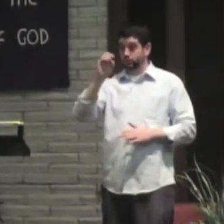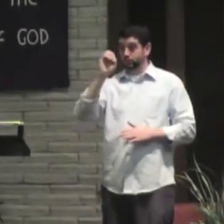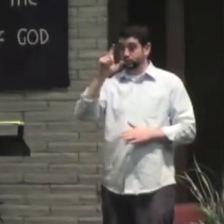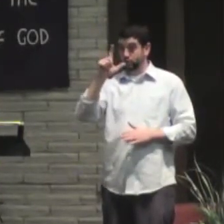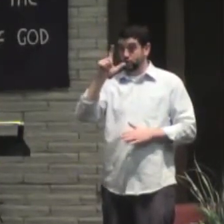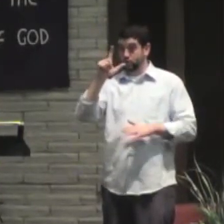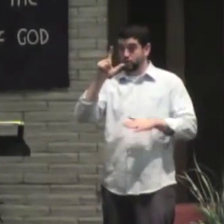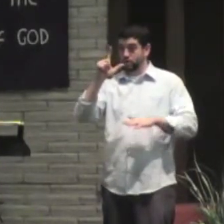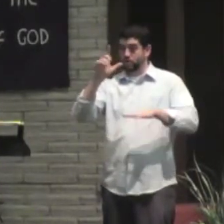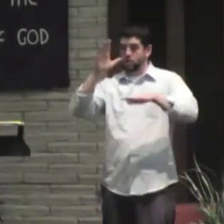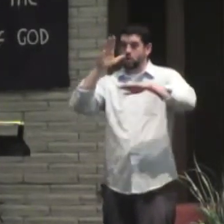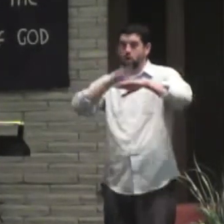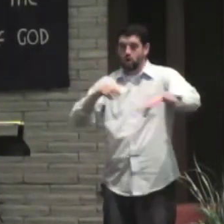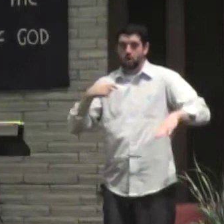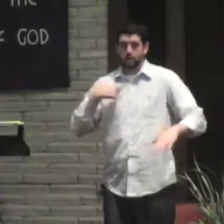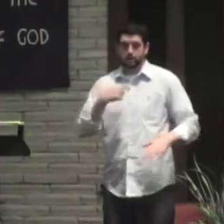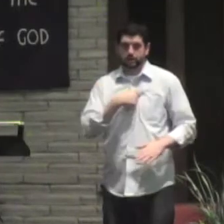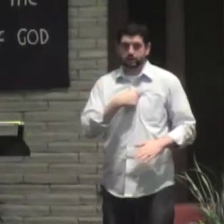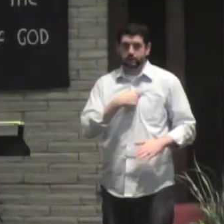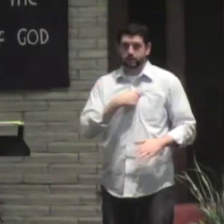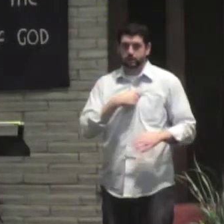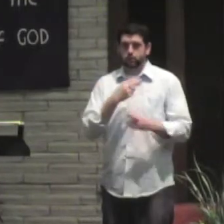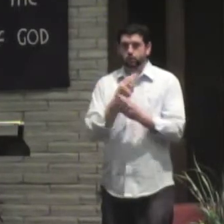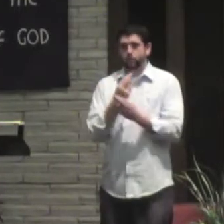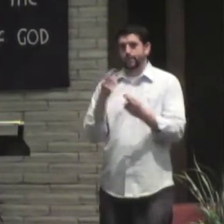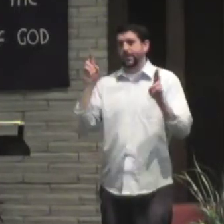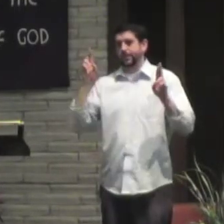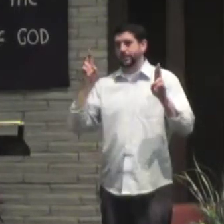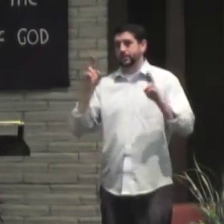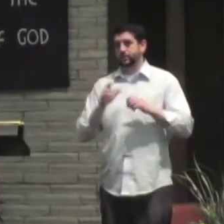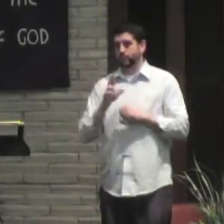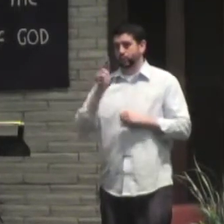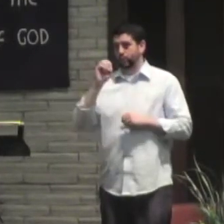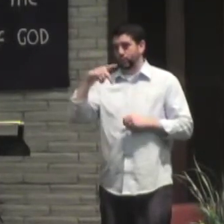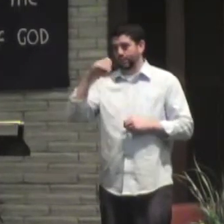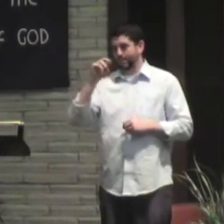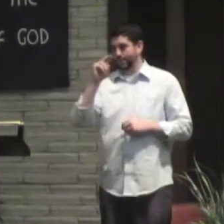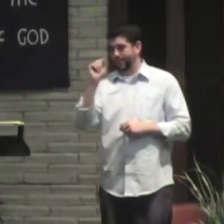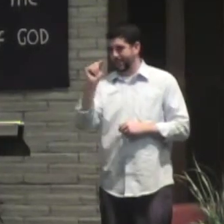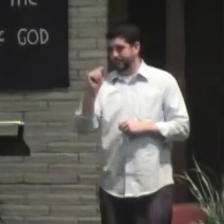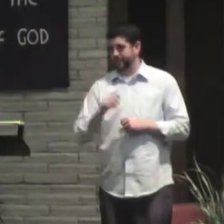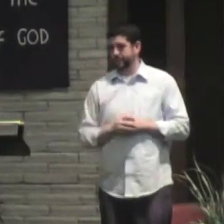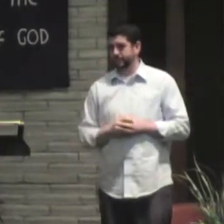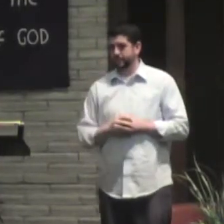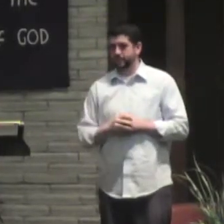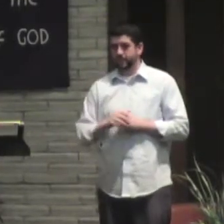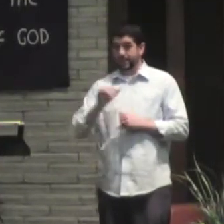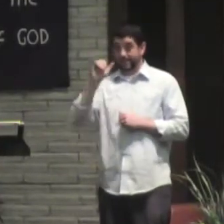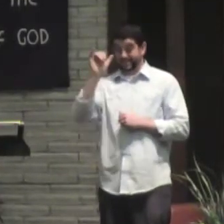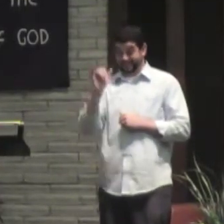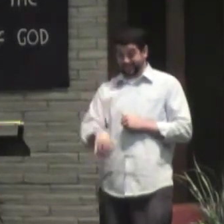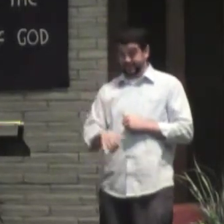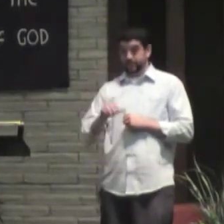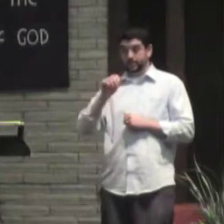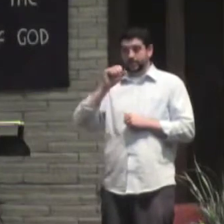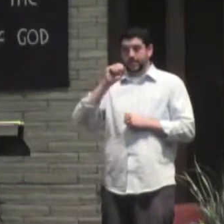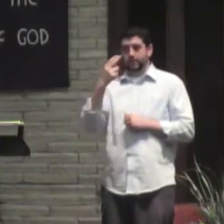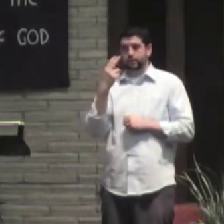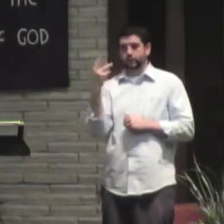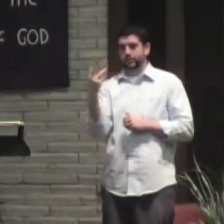And this is what Ash Wednesday is all about, remembering what we really are.